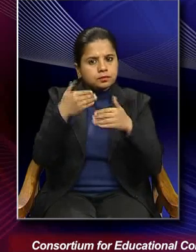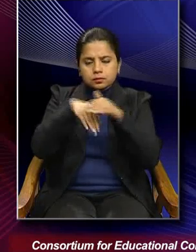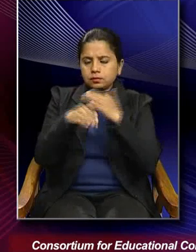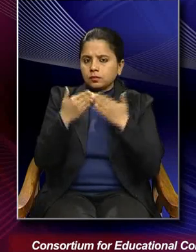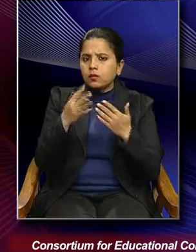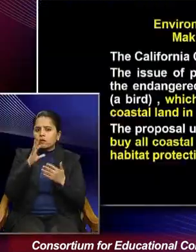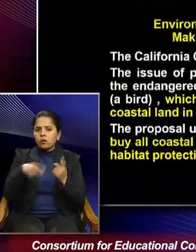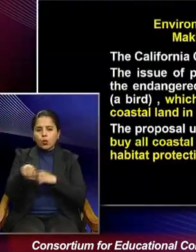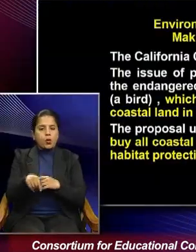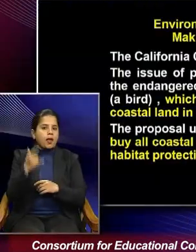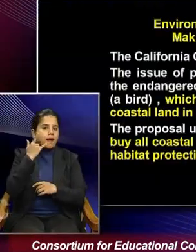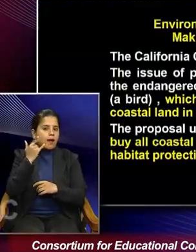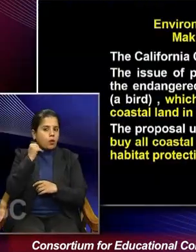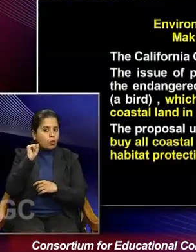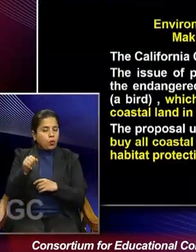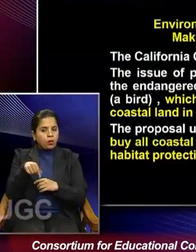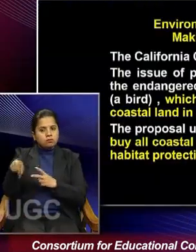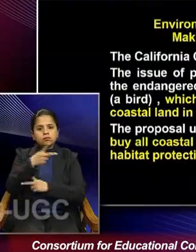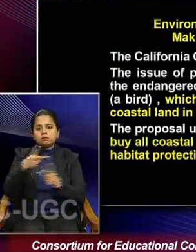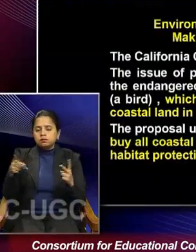the California gnatcatcher.